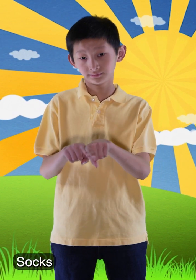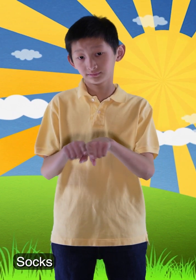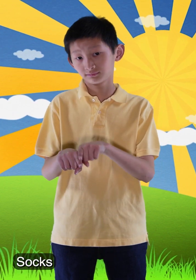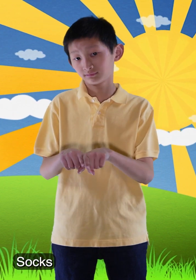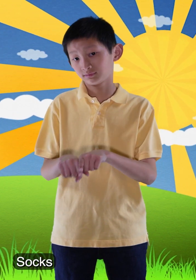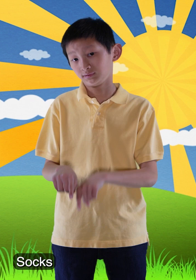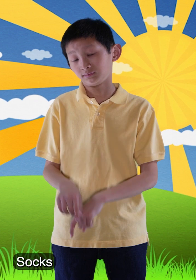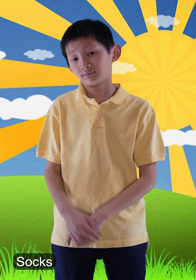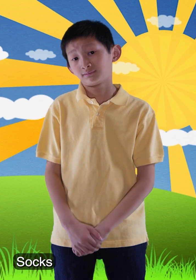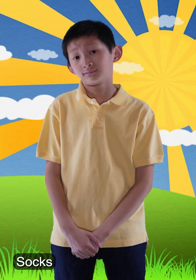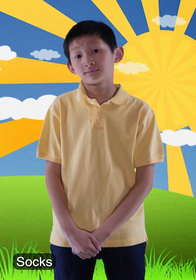Socks.